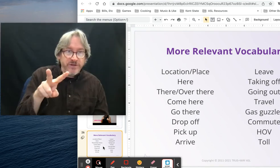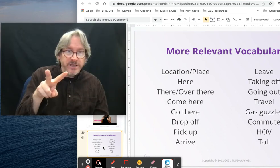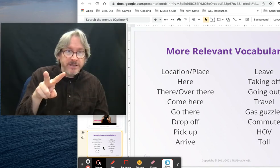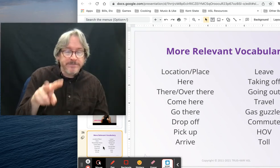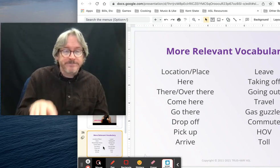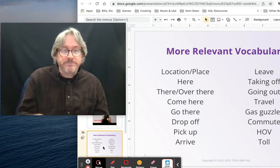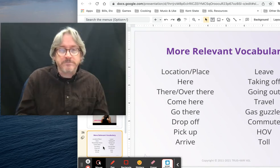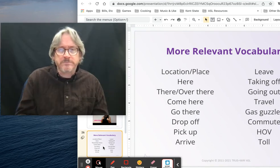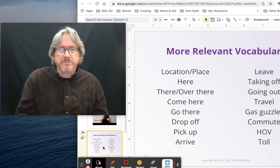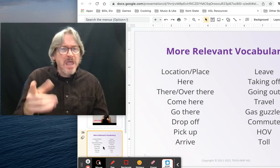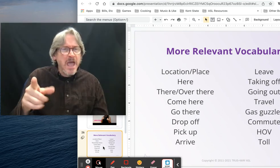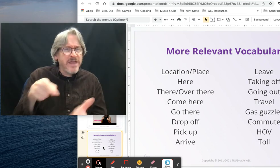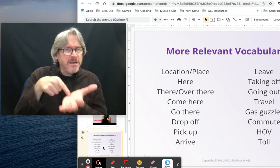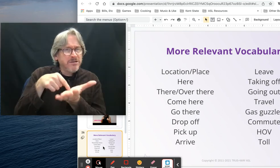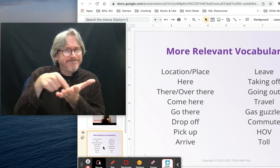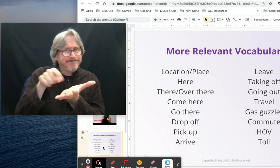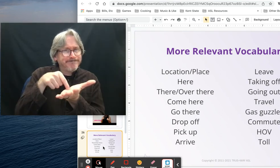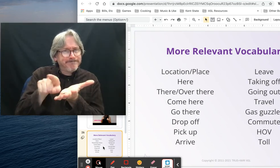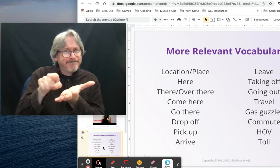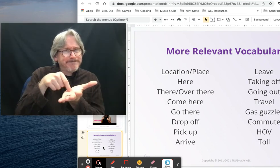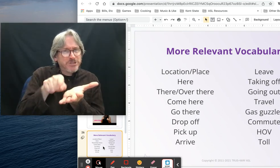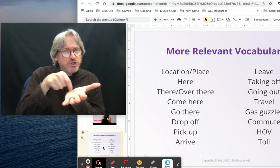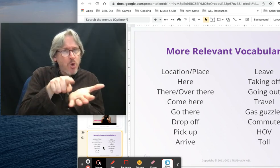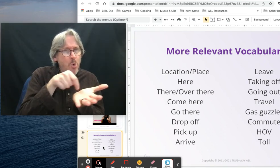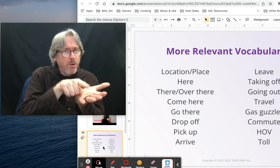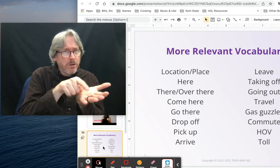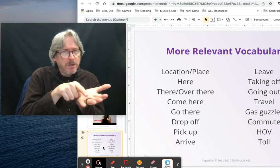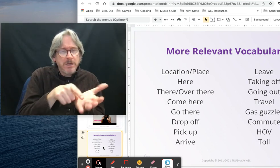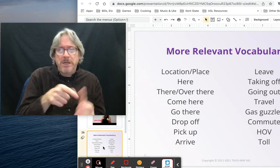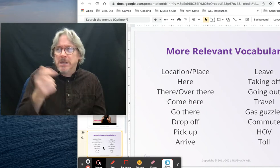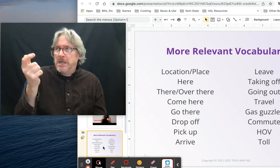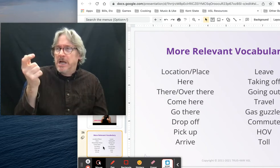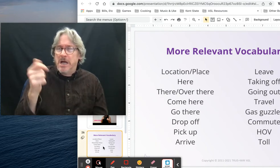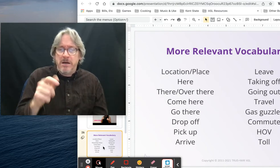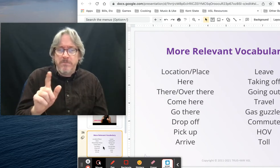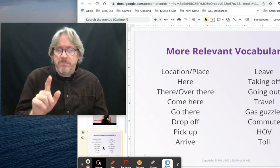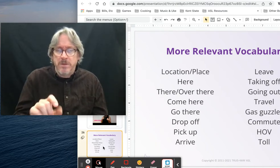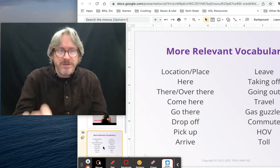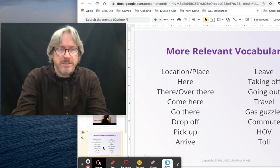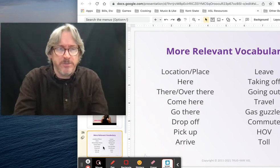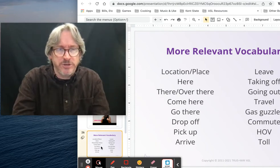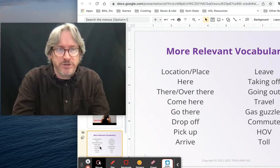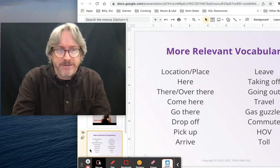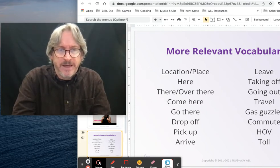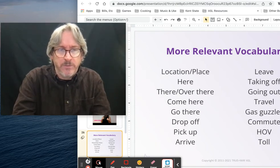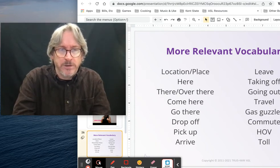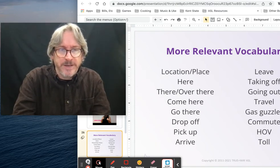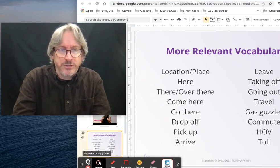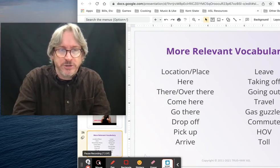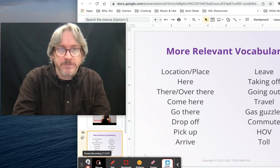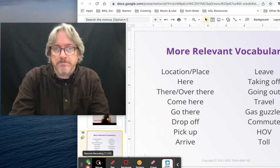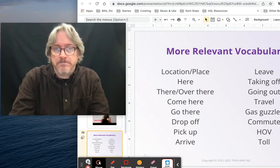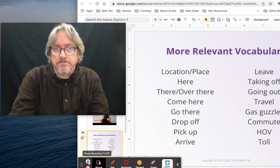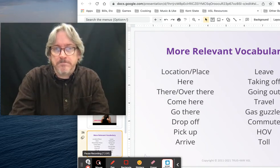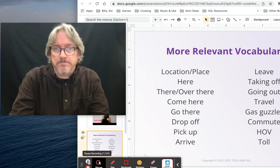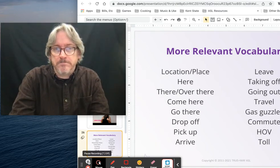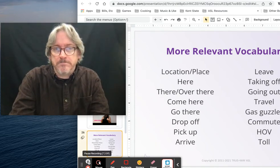HOV, and then toll. Let me double check that one to make